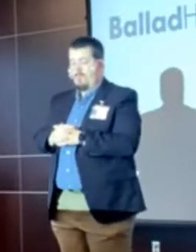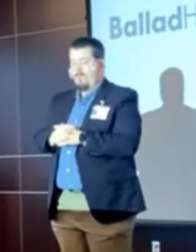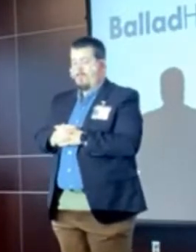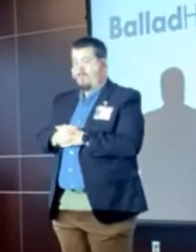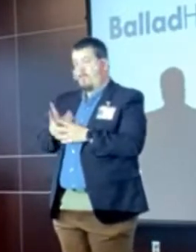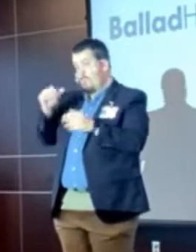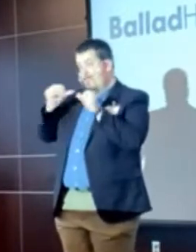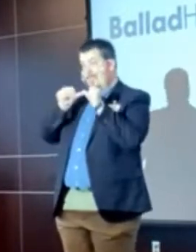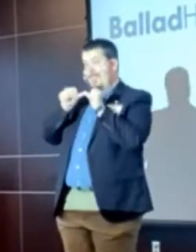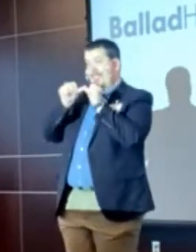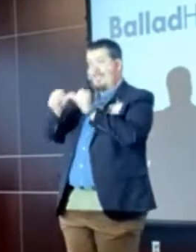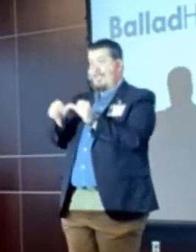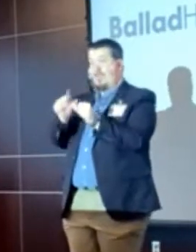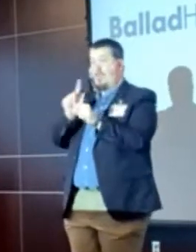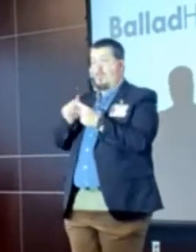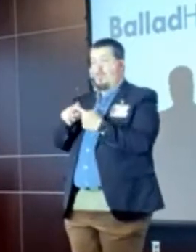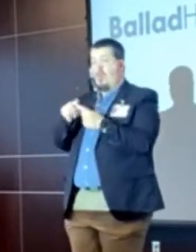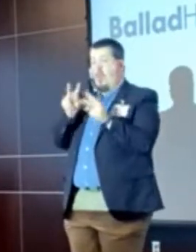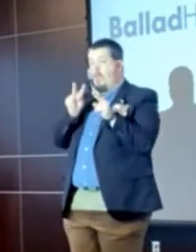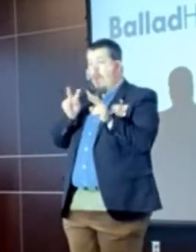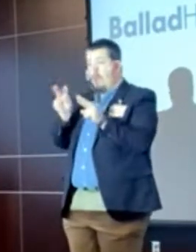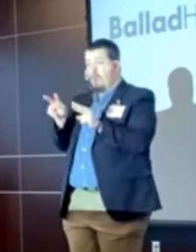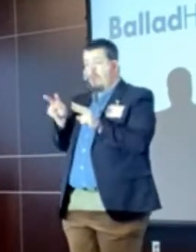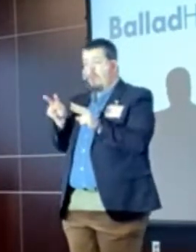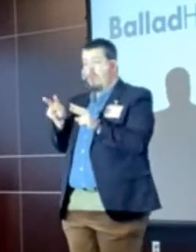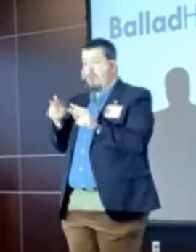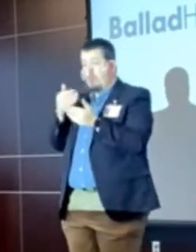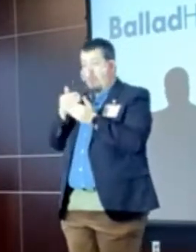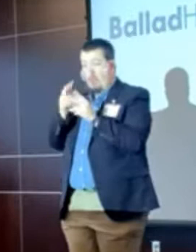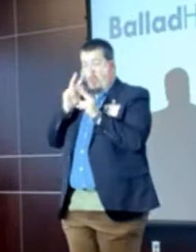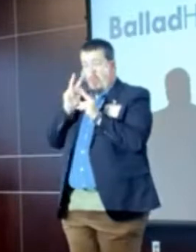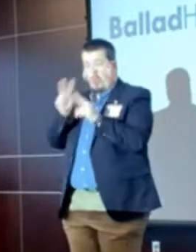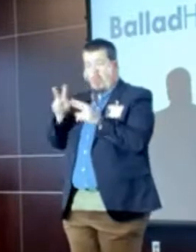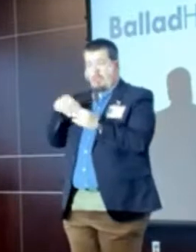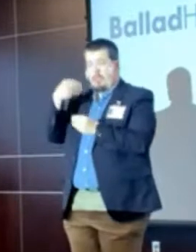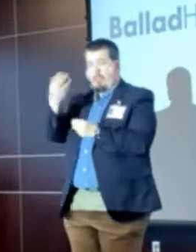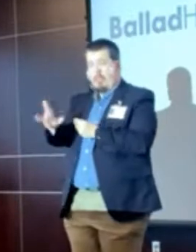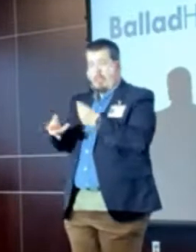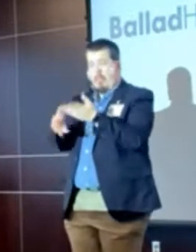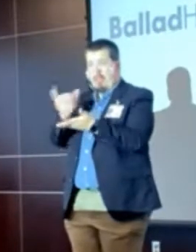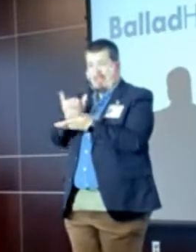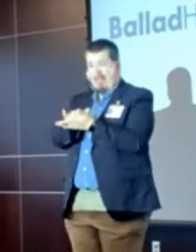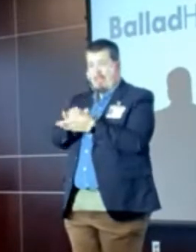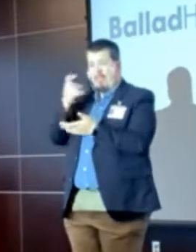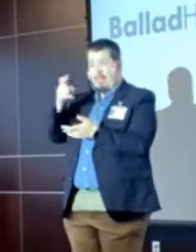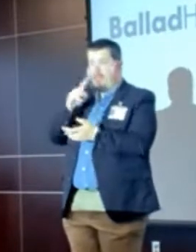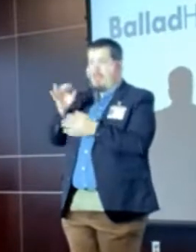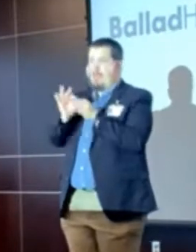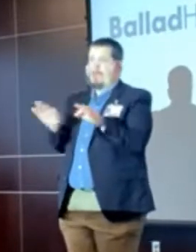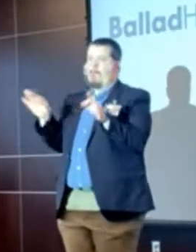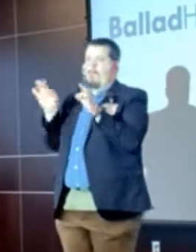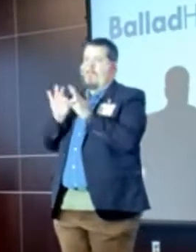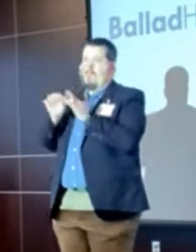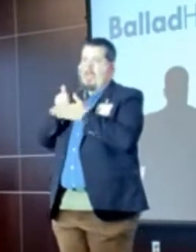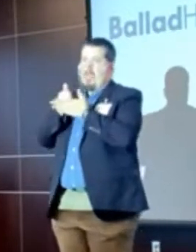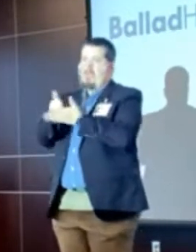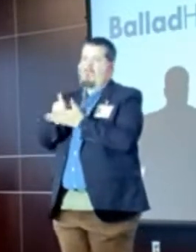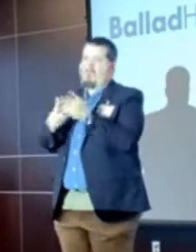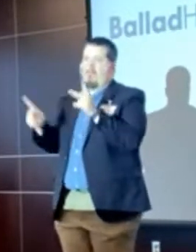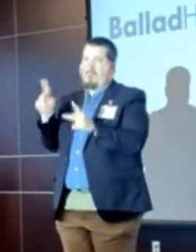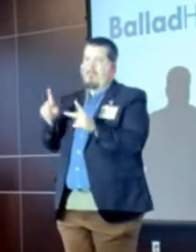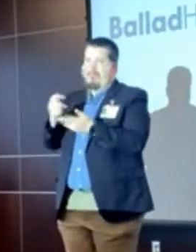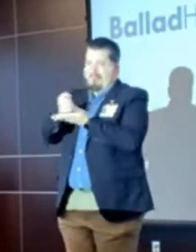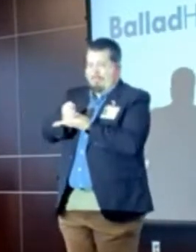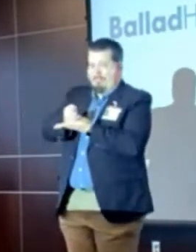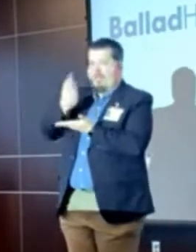we will continue to obviously monitor and closely watch the supply of this because it is so important to